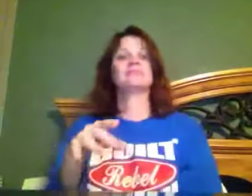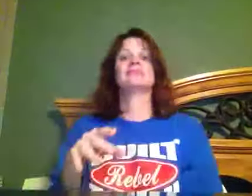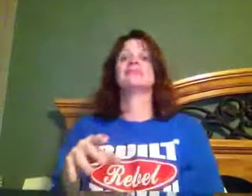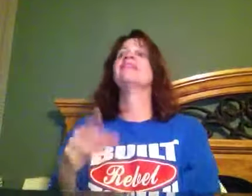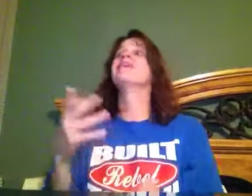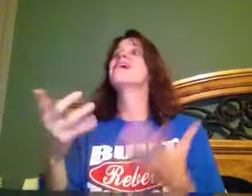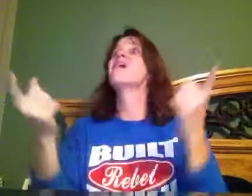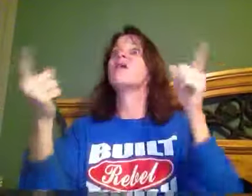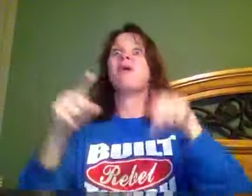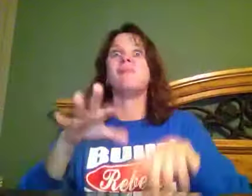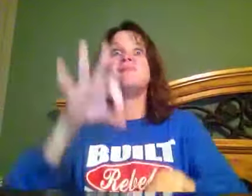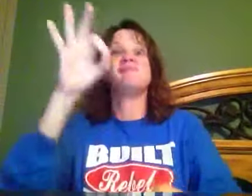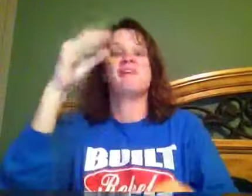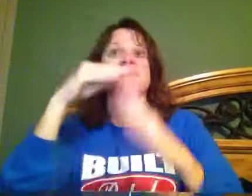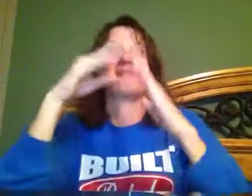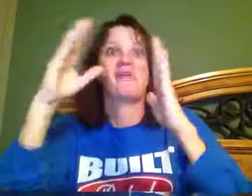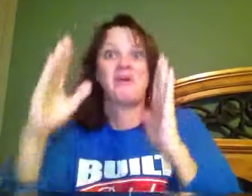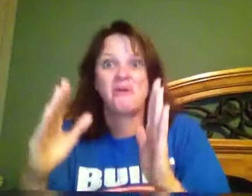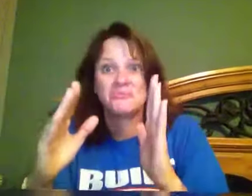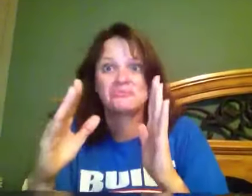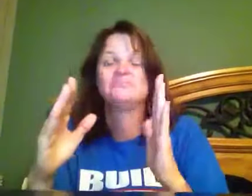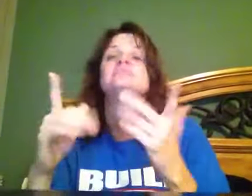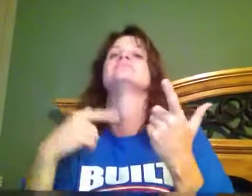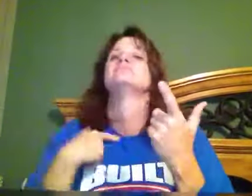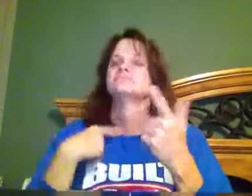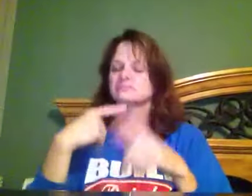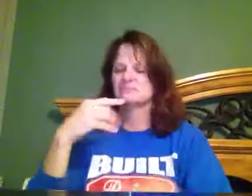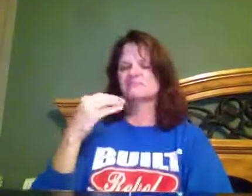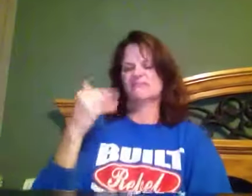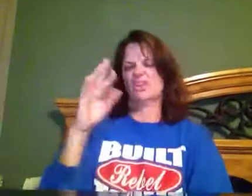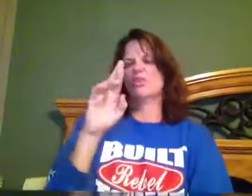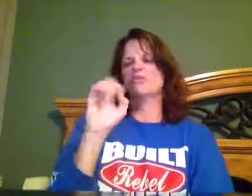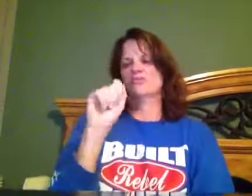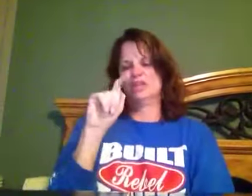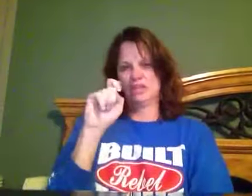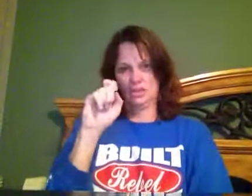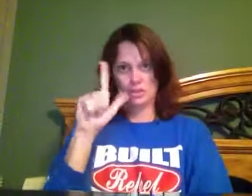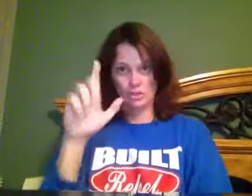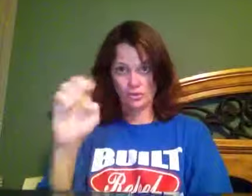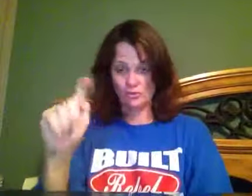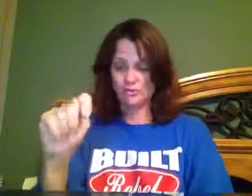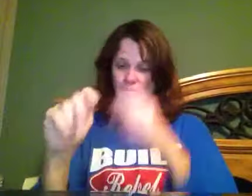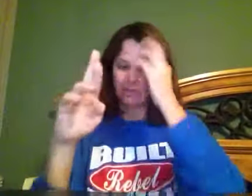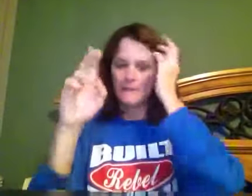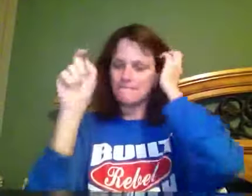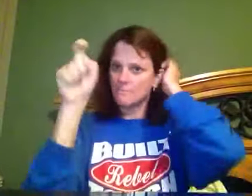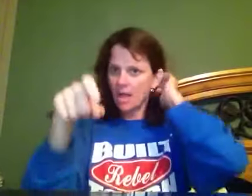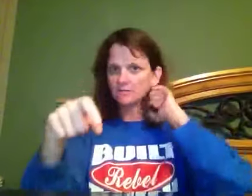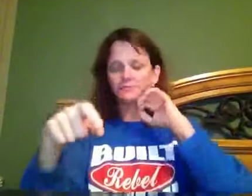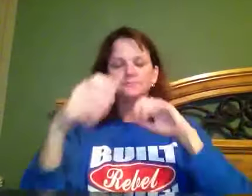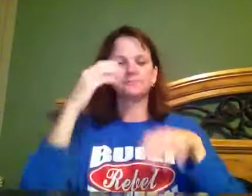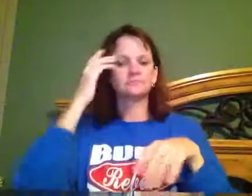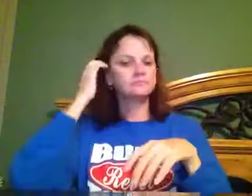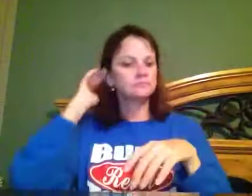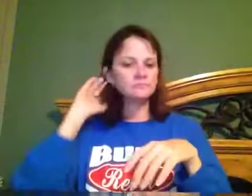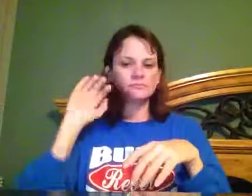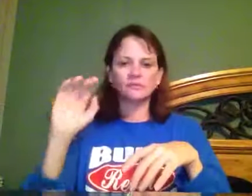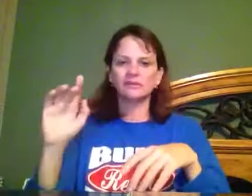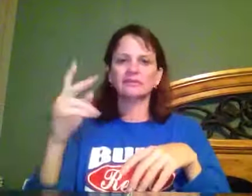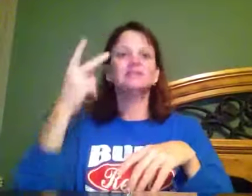you assess whether the home is a fair price. Certainly if it's underpriced, you might want to just make the offer and try to get the deal to